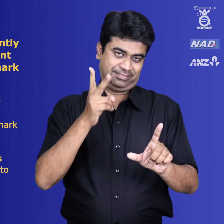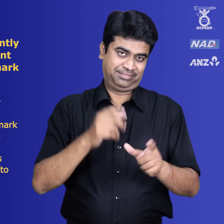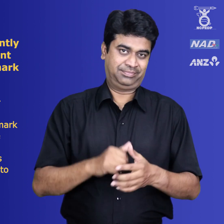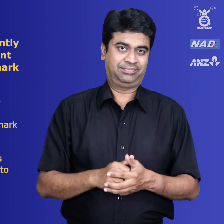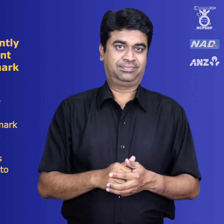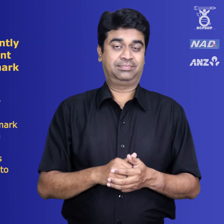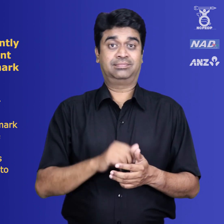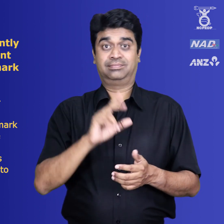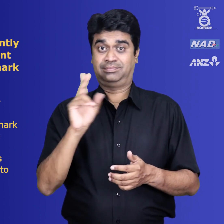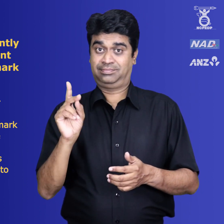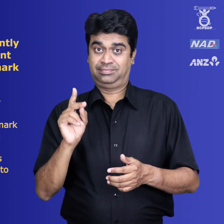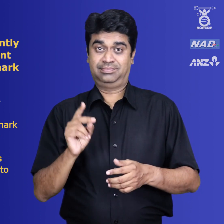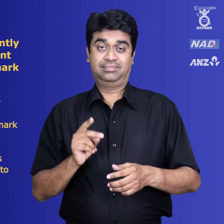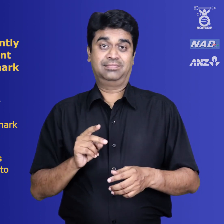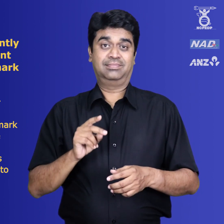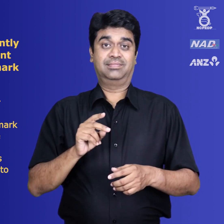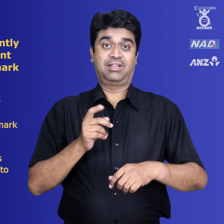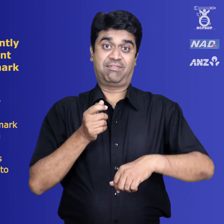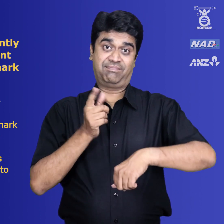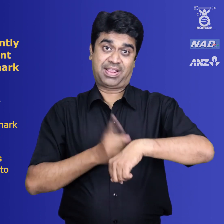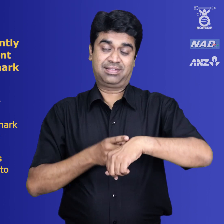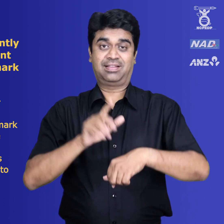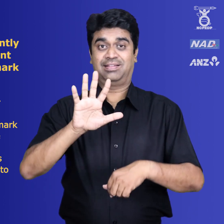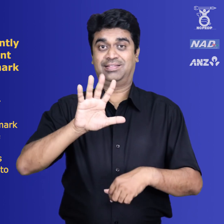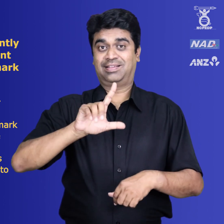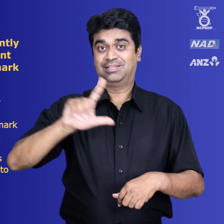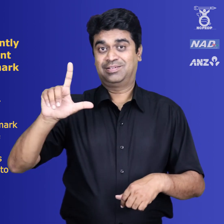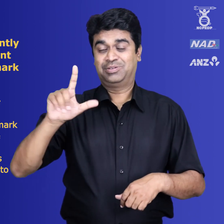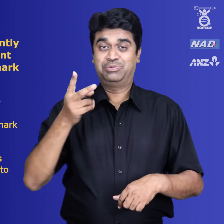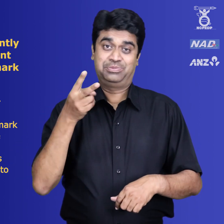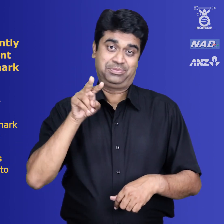may extend to 1 lakh rupees, or with both.